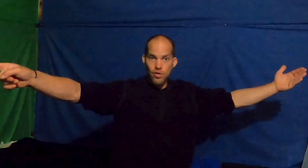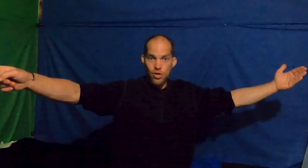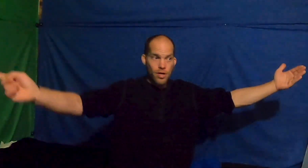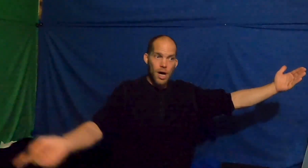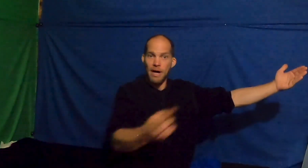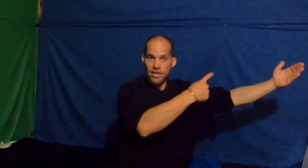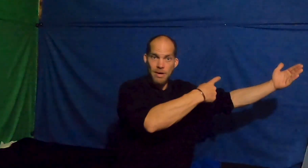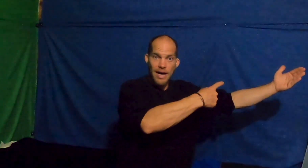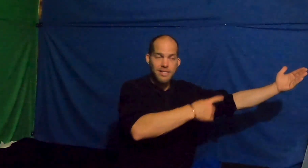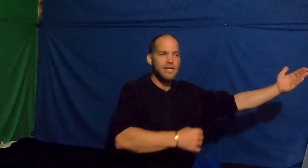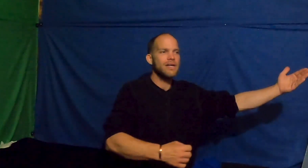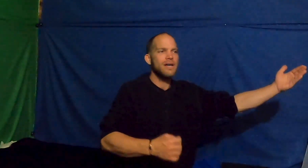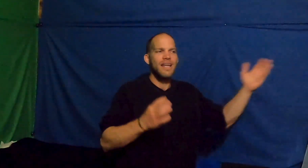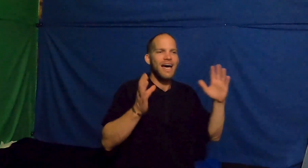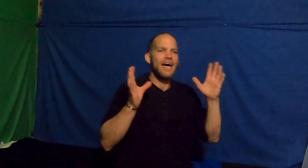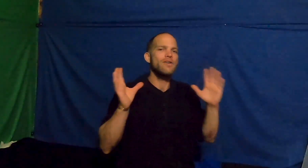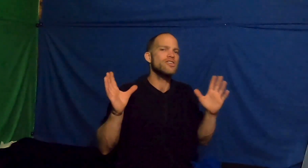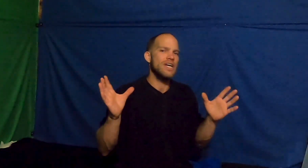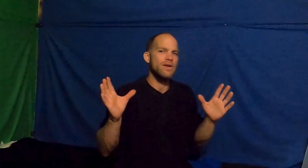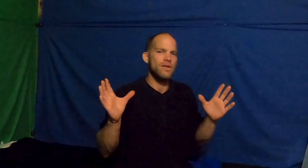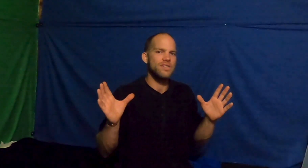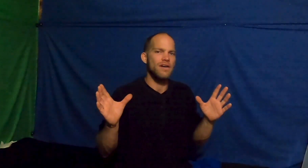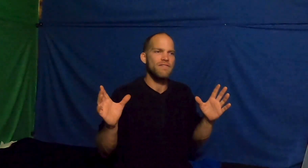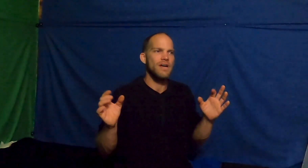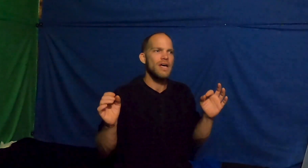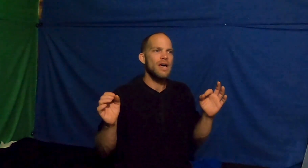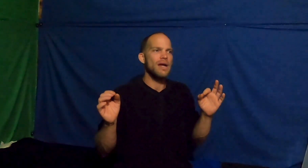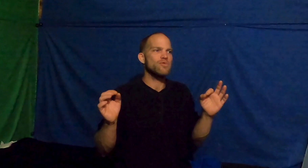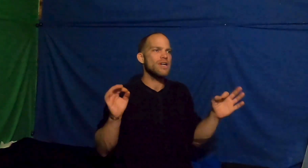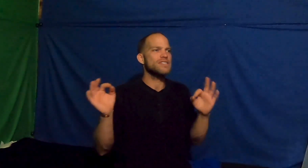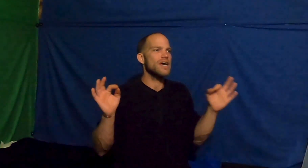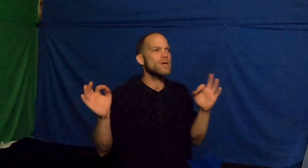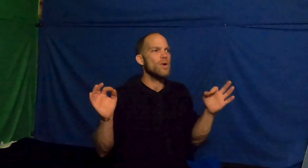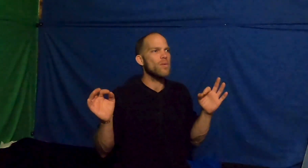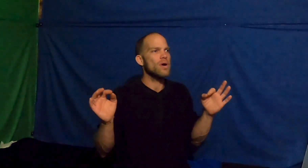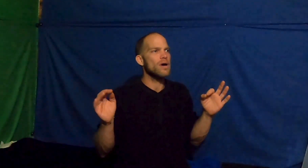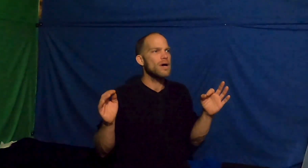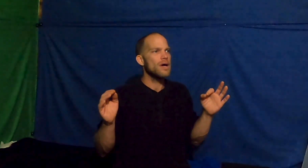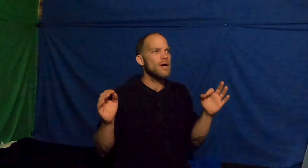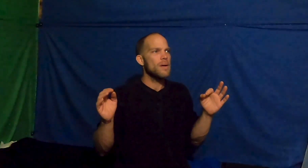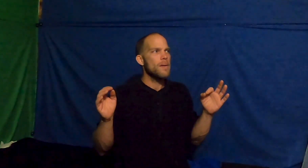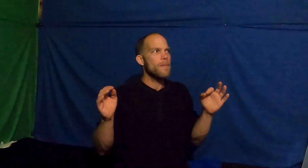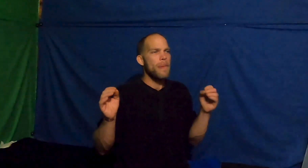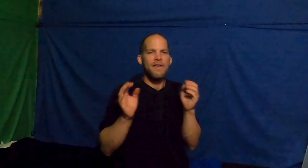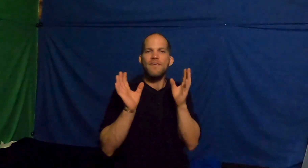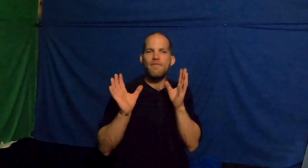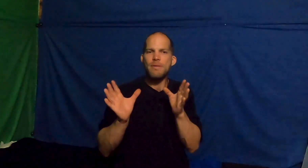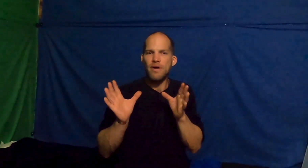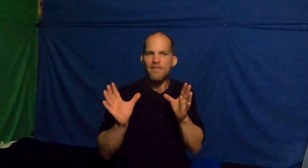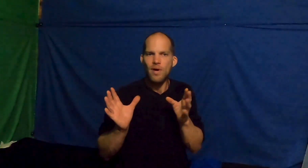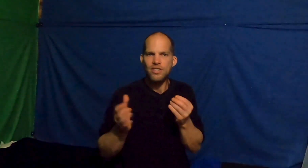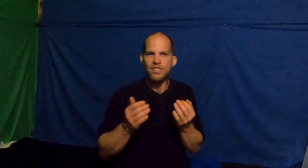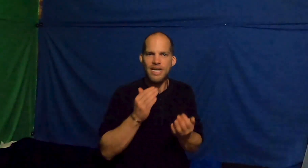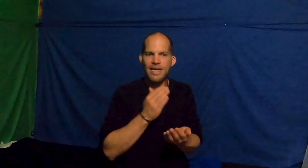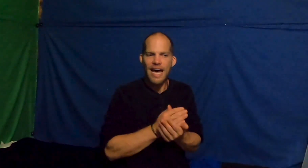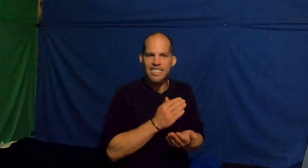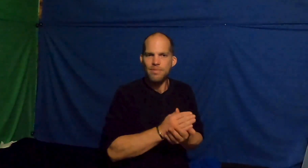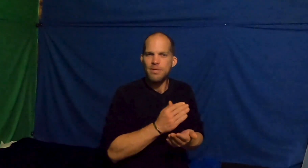future, about the past. Like, I understand all this stuff. And I'm trying to say it in a way where if people have questions, they can ask me